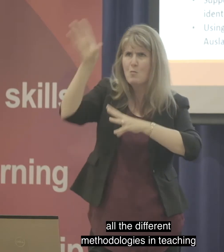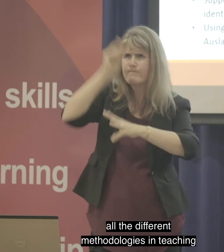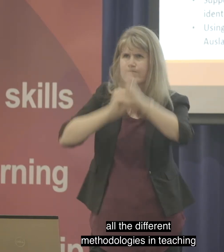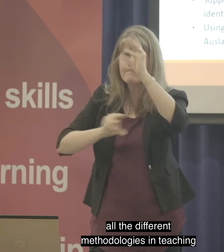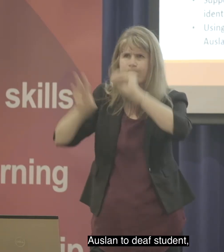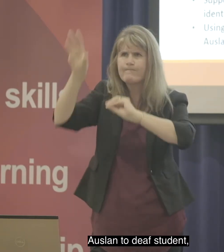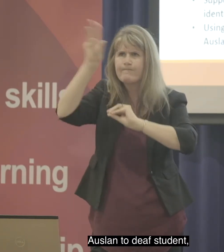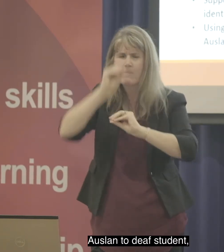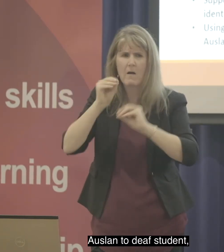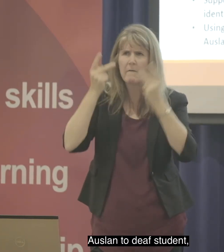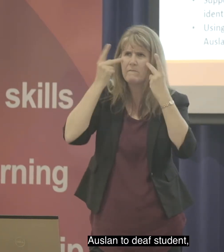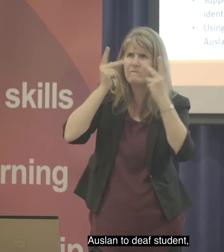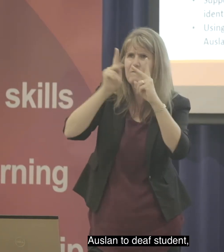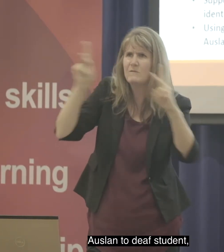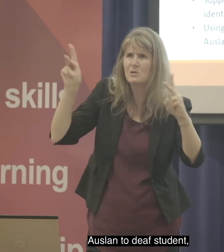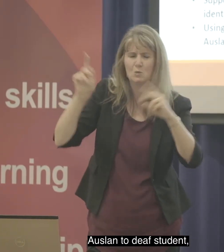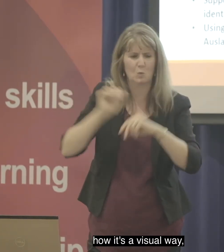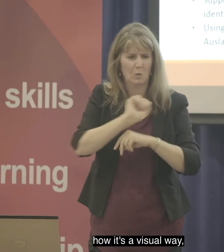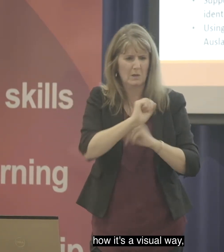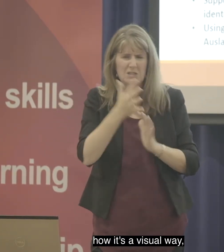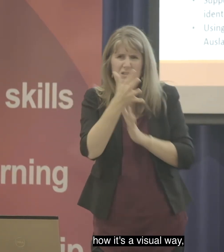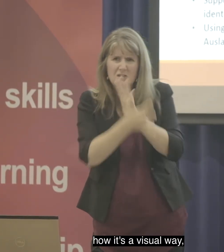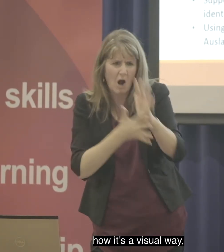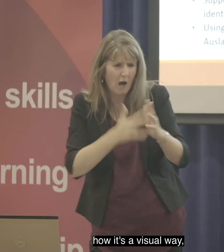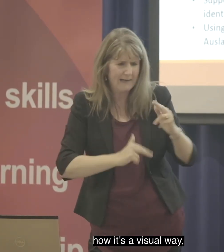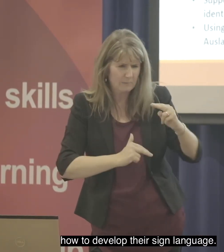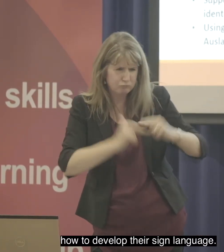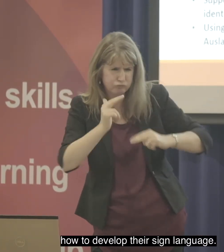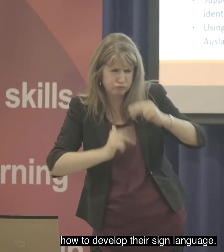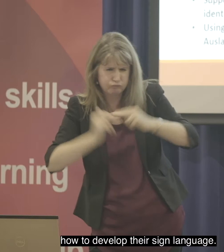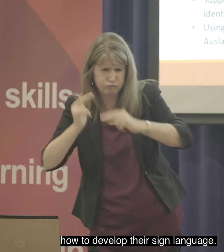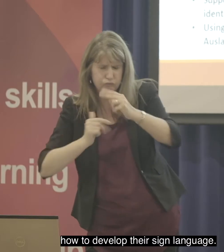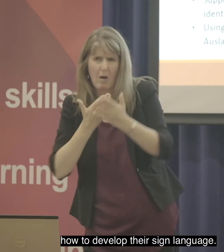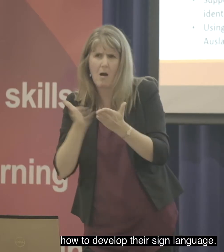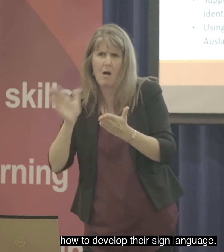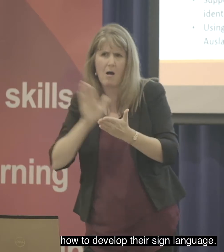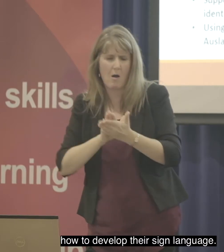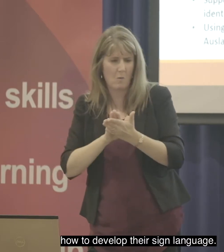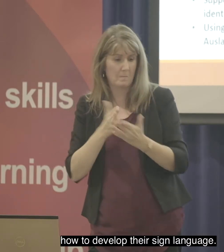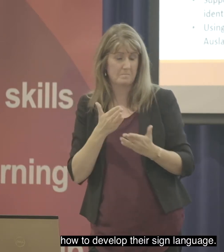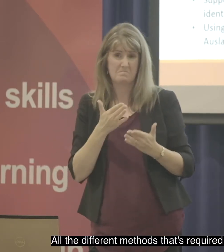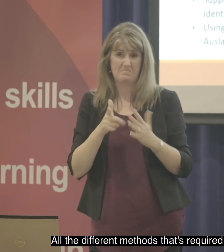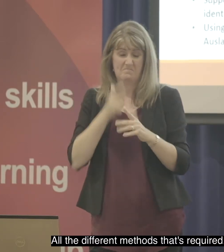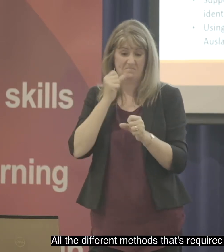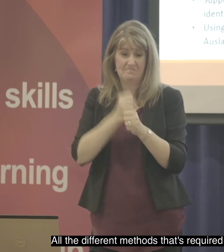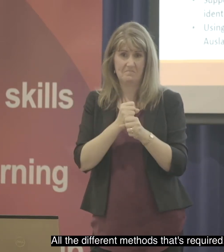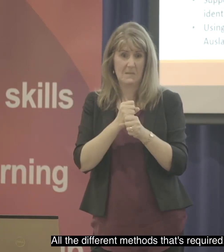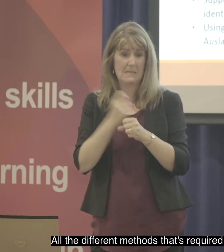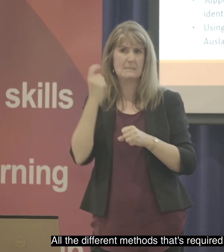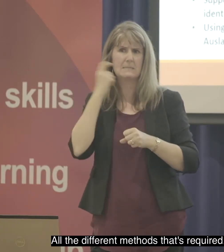teaching Auslan to deaf students, how it's a visual way, how to develop their sign language, all the different methods that's